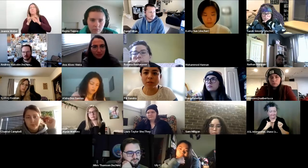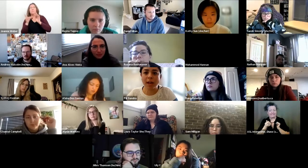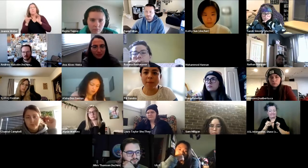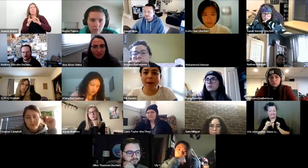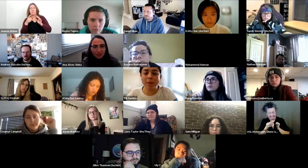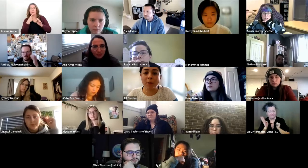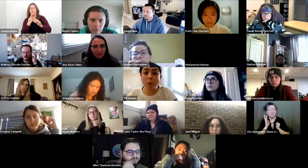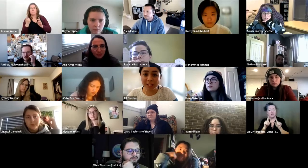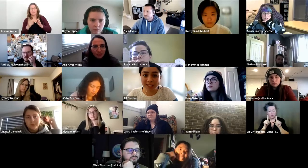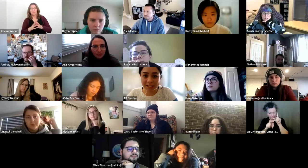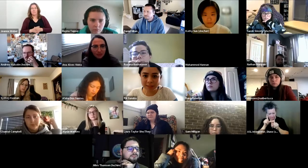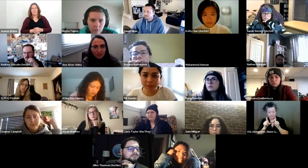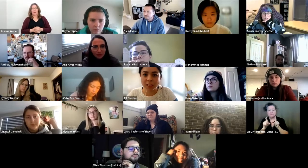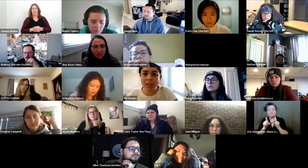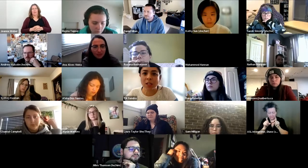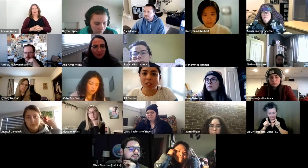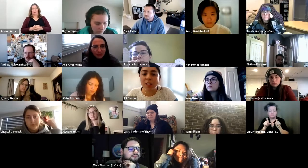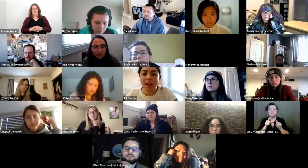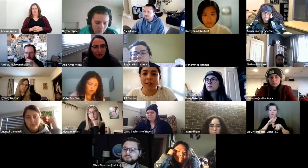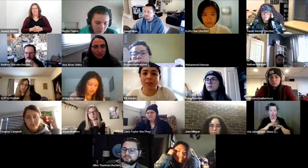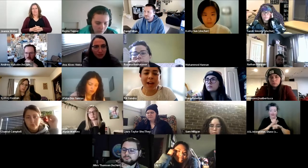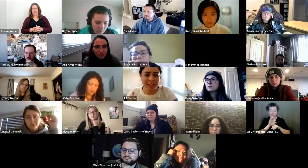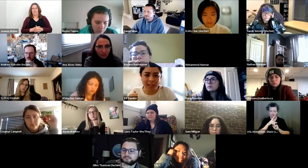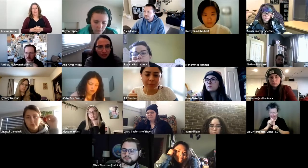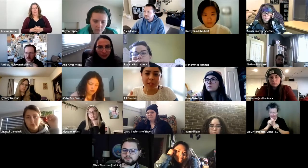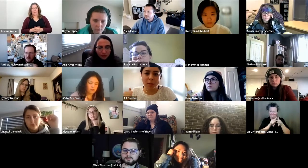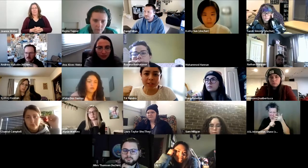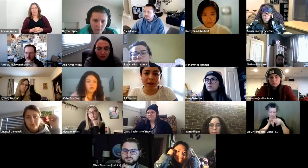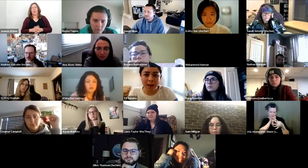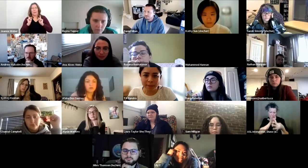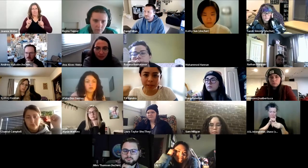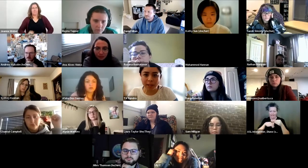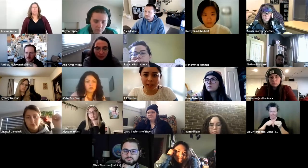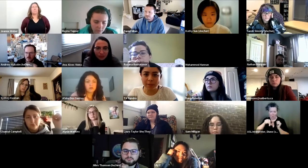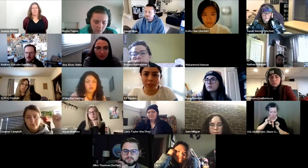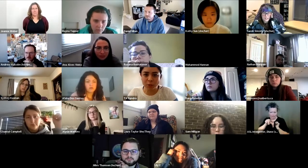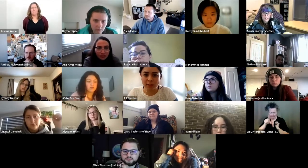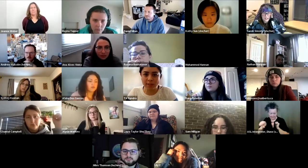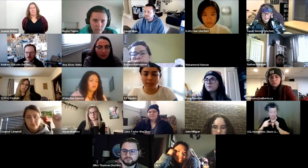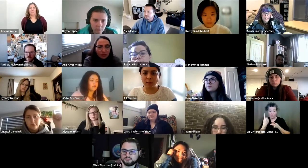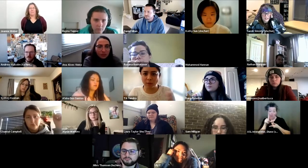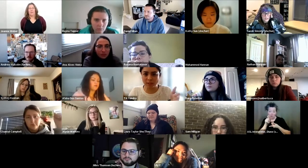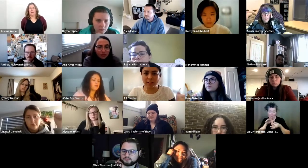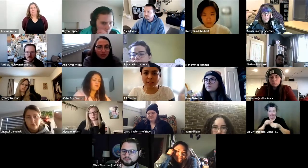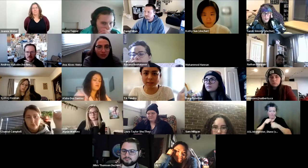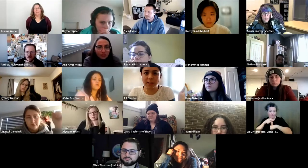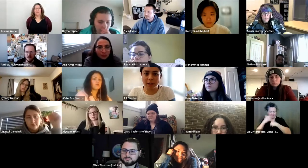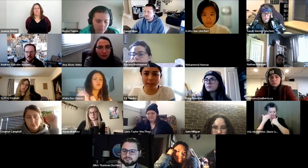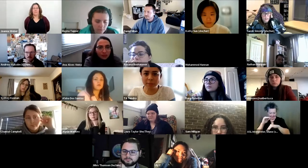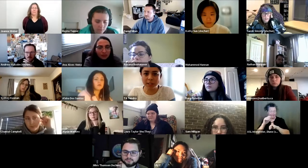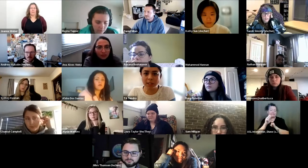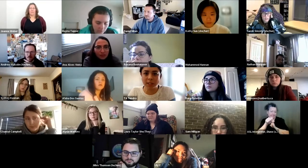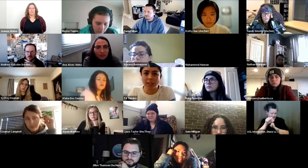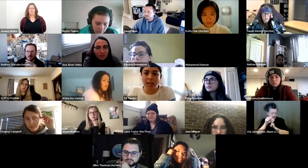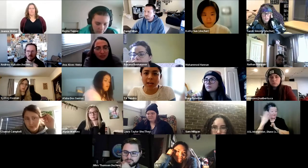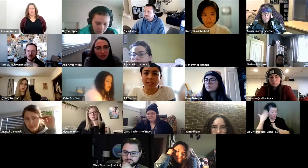questions about the quizzes. So last time they were timed, but I am not sure that if the quizzes are still